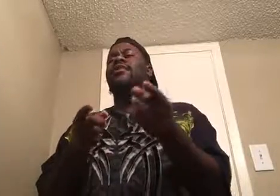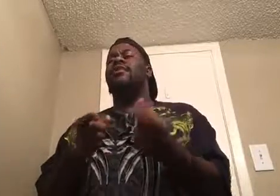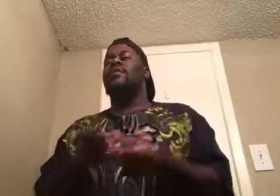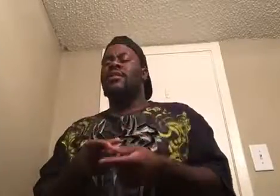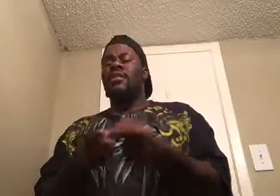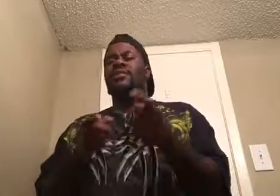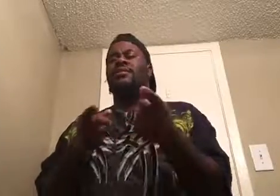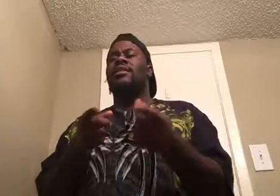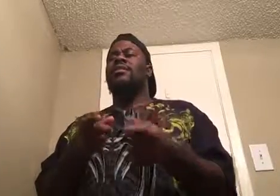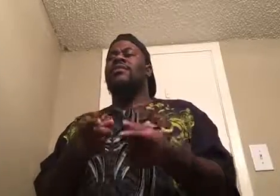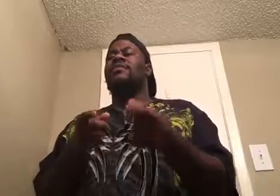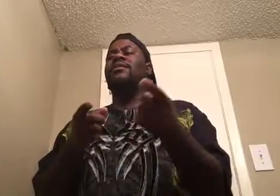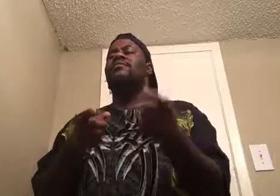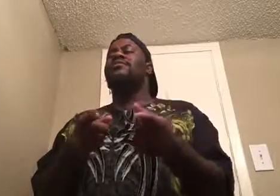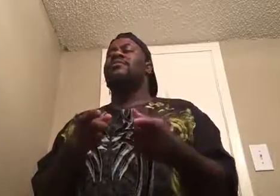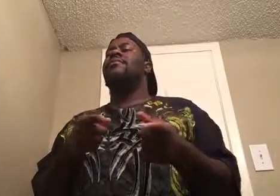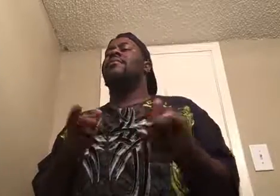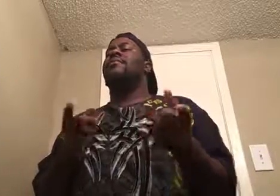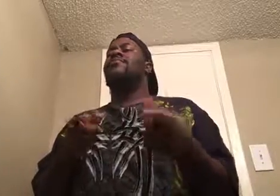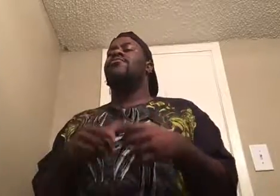need nothing else but you.